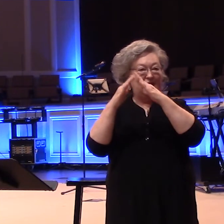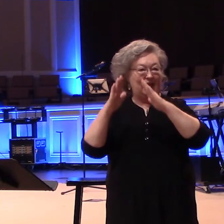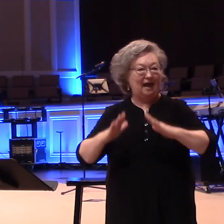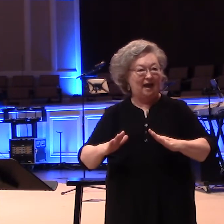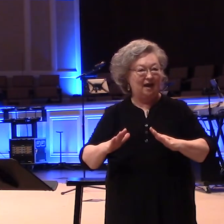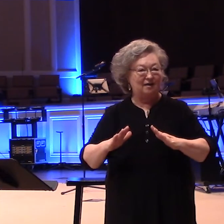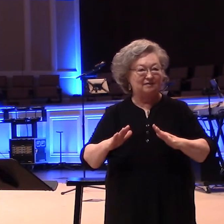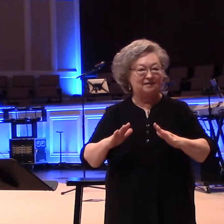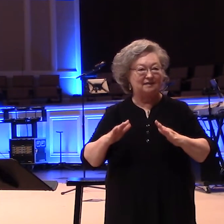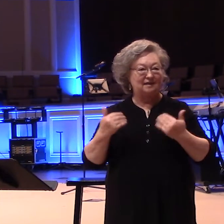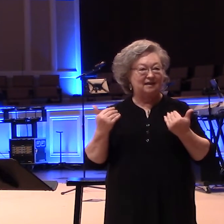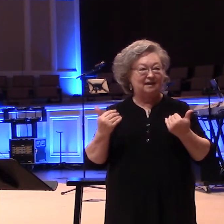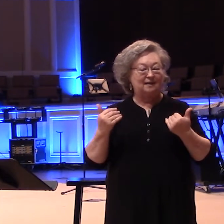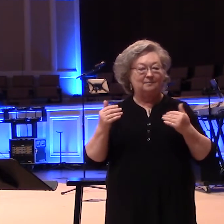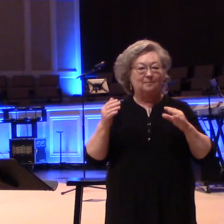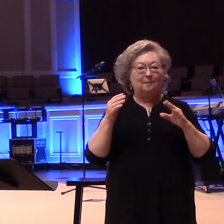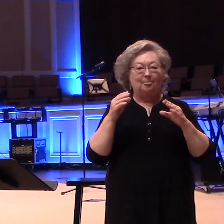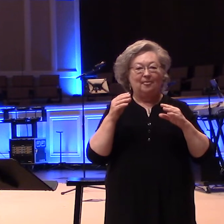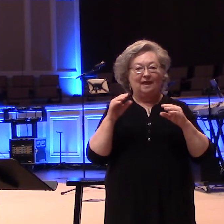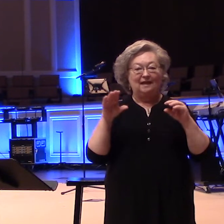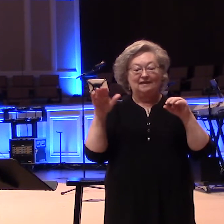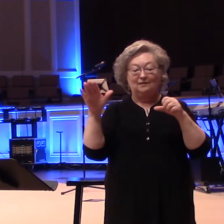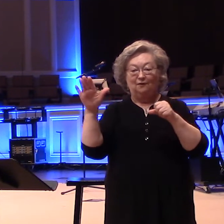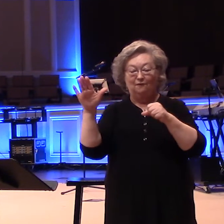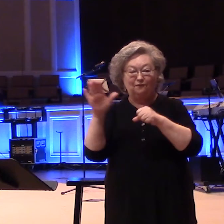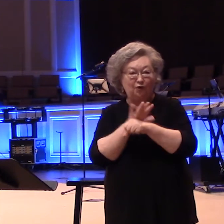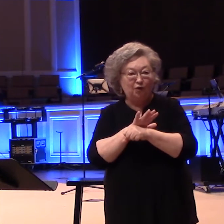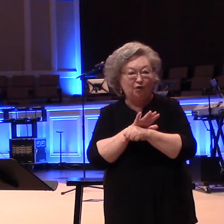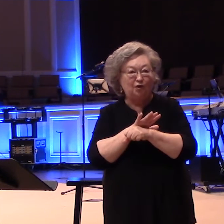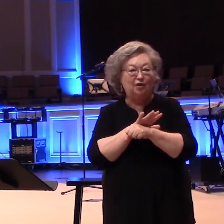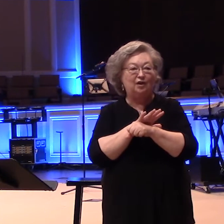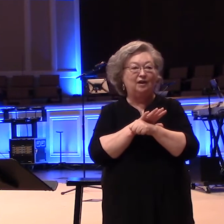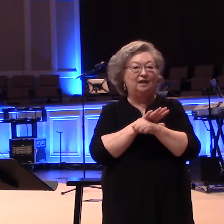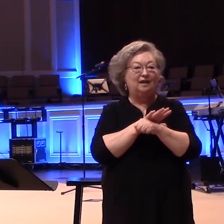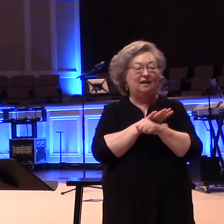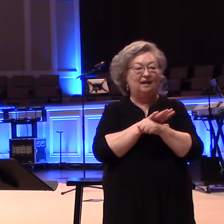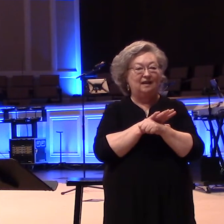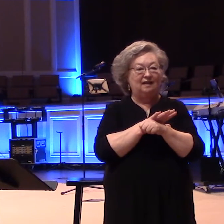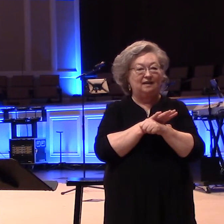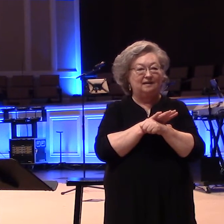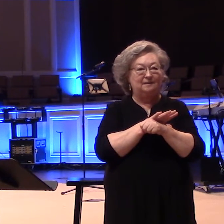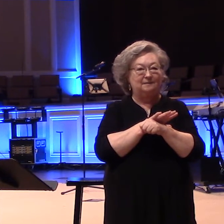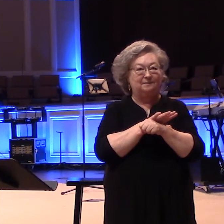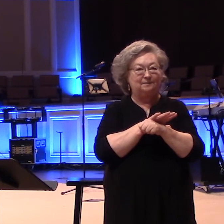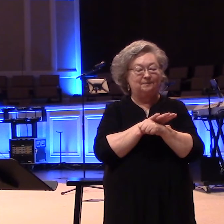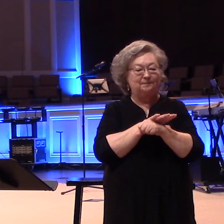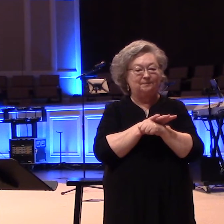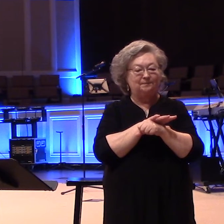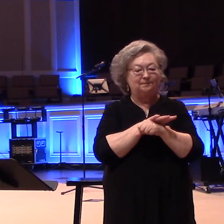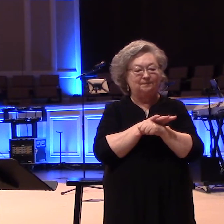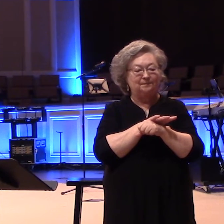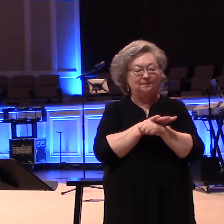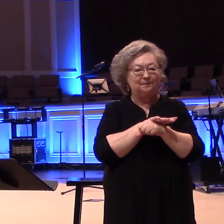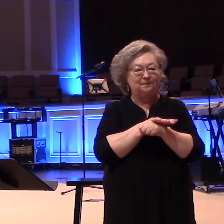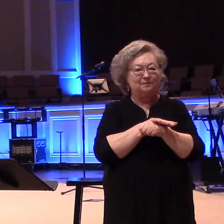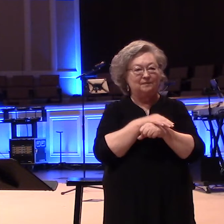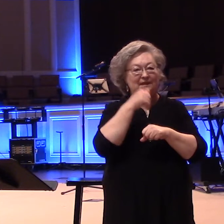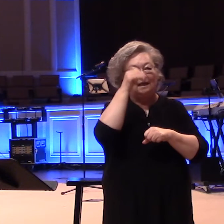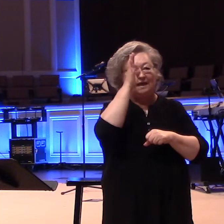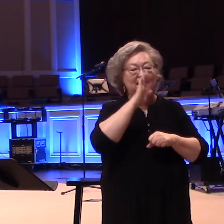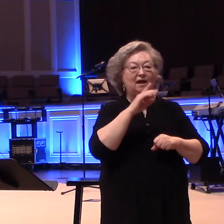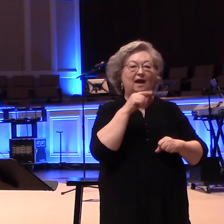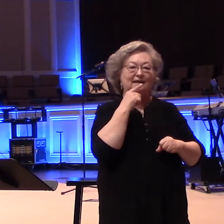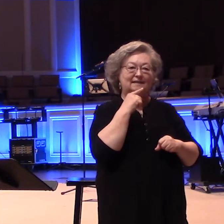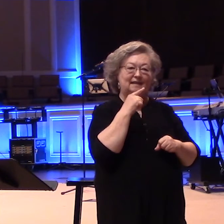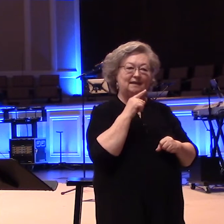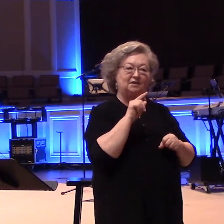keeps getting better. Not only is the storehouse full, if that weren't enough, God goes on to say, test me in this